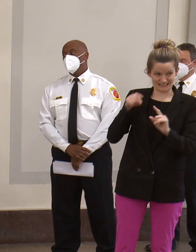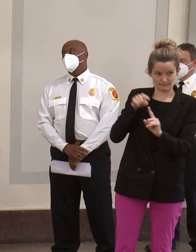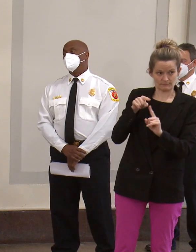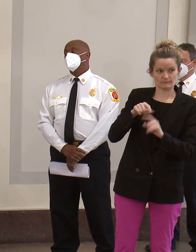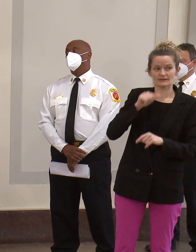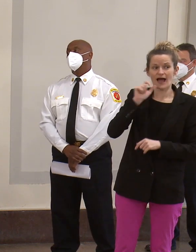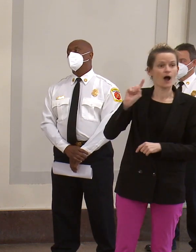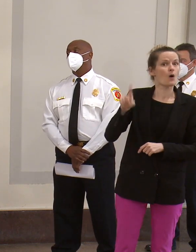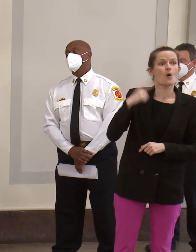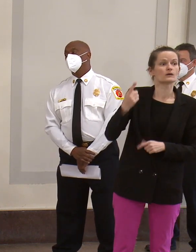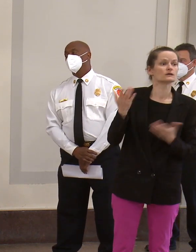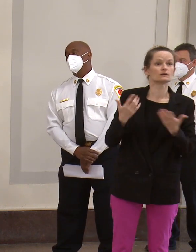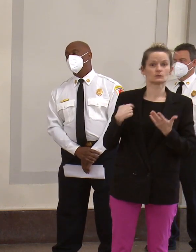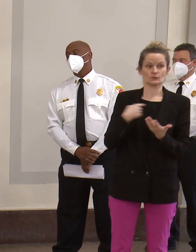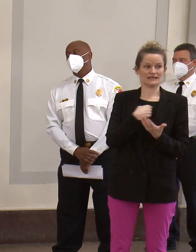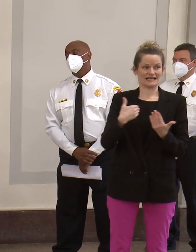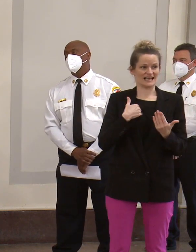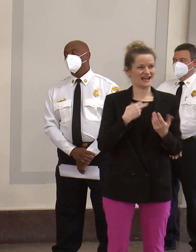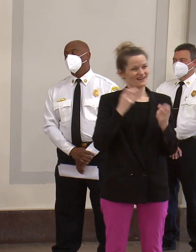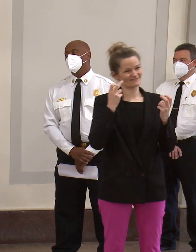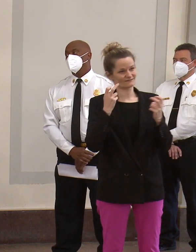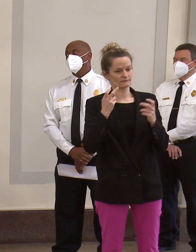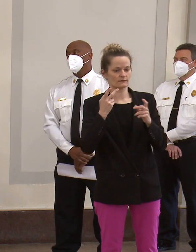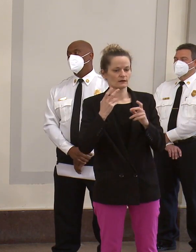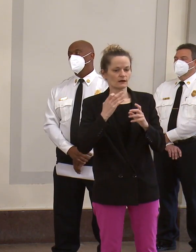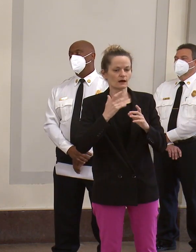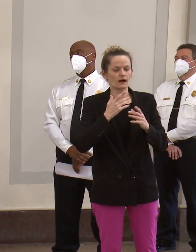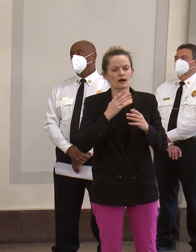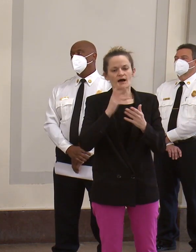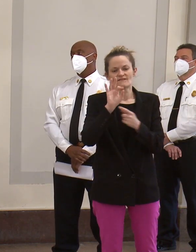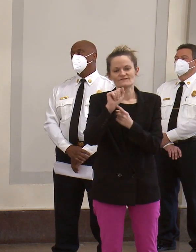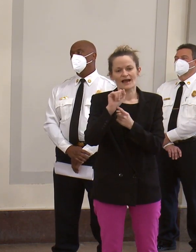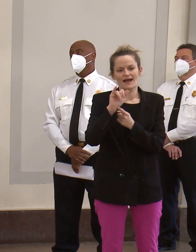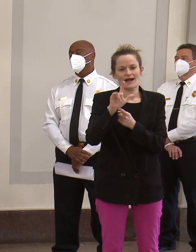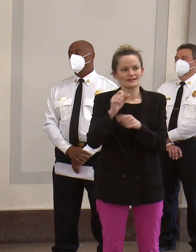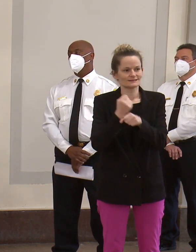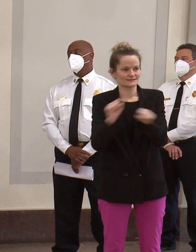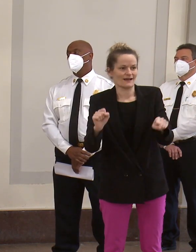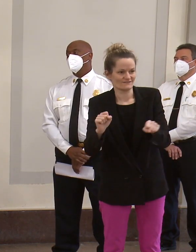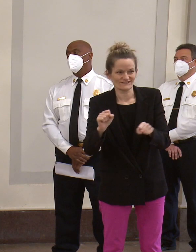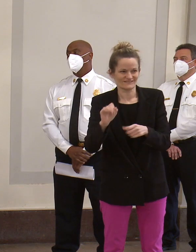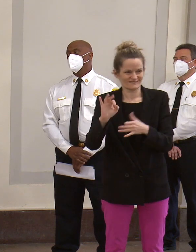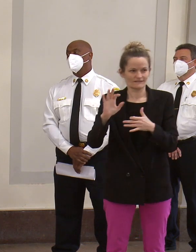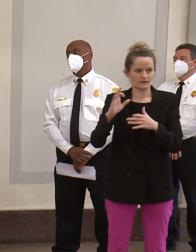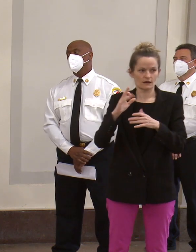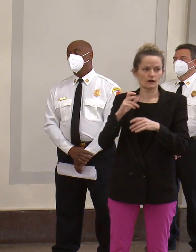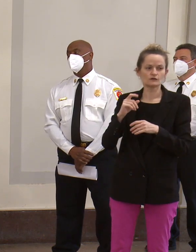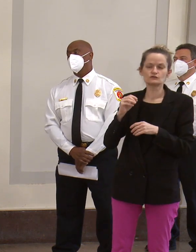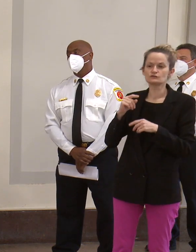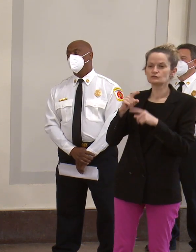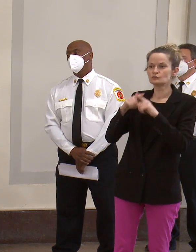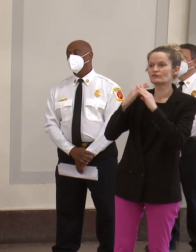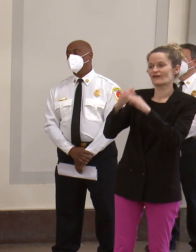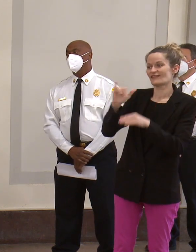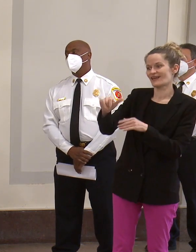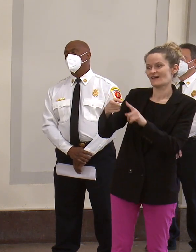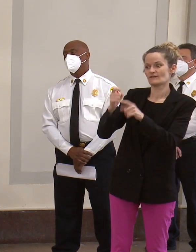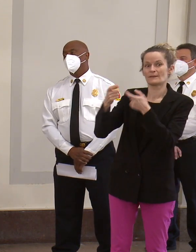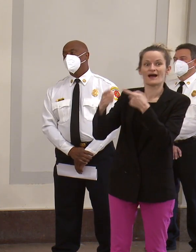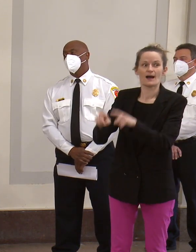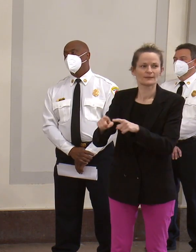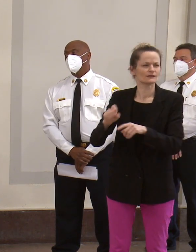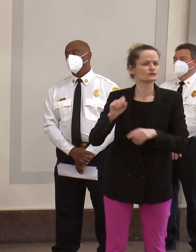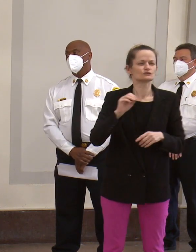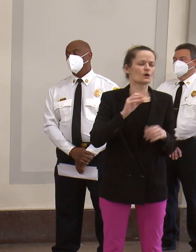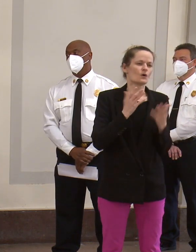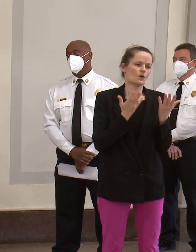fail-safes like they had in this case, because this was caught by the school system and no one else, but they will also build in systems that don't allow for it to happen in the first